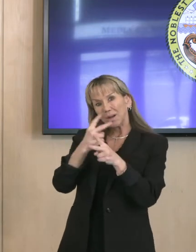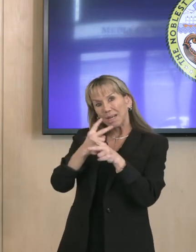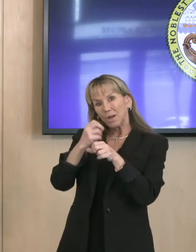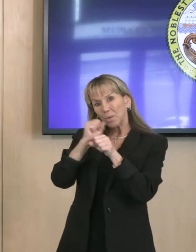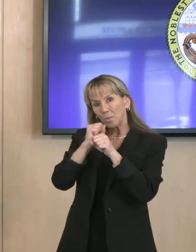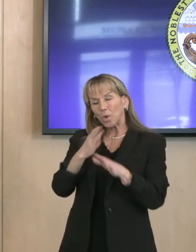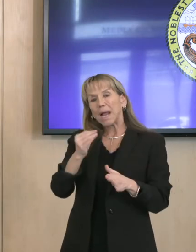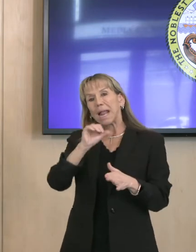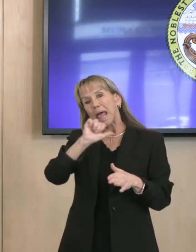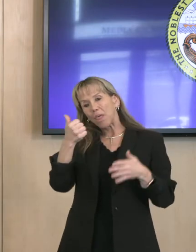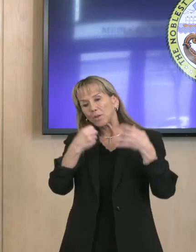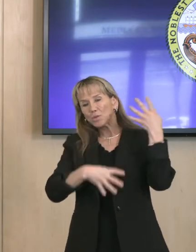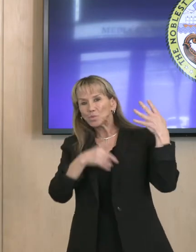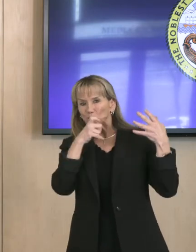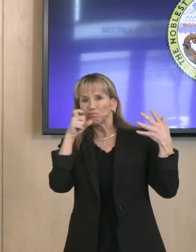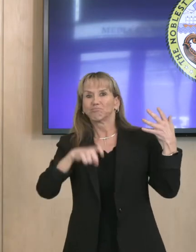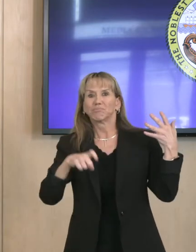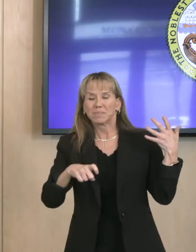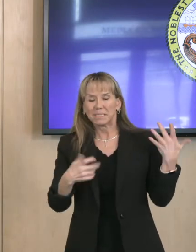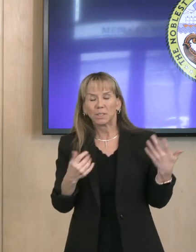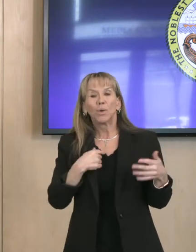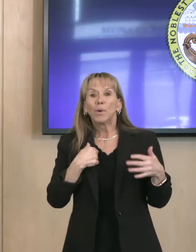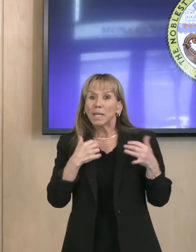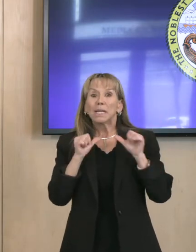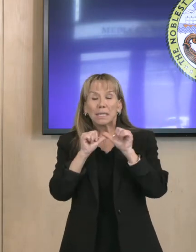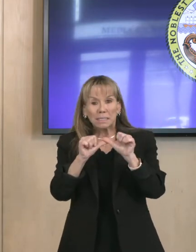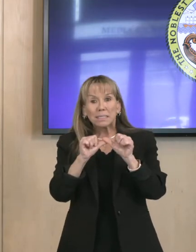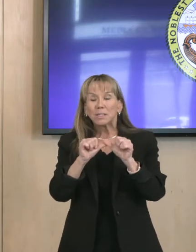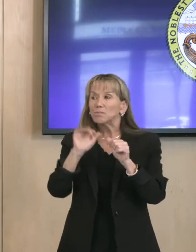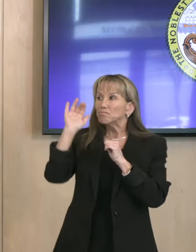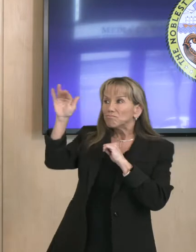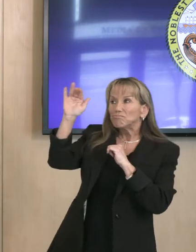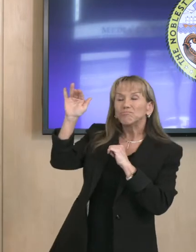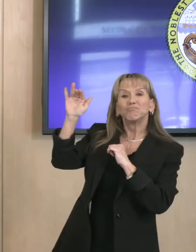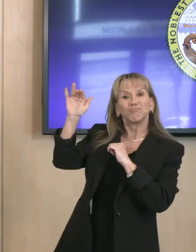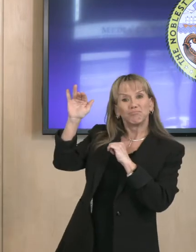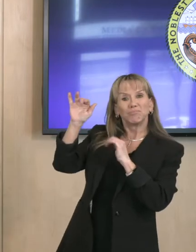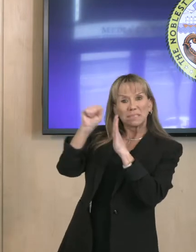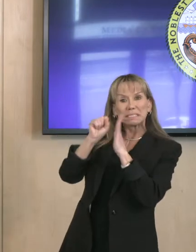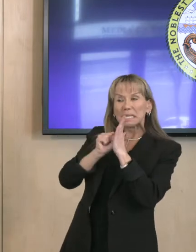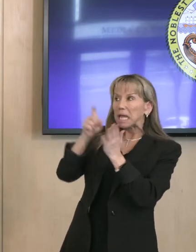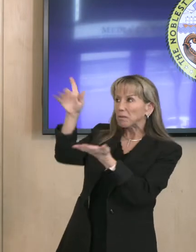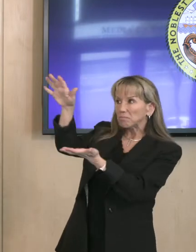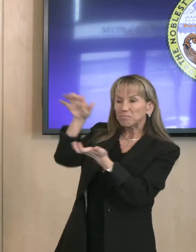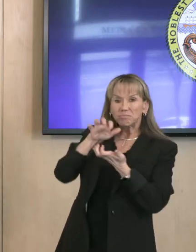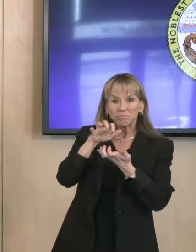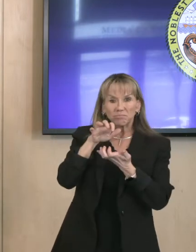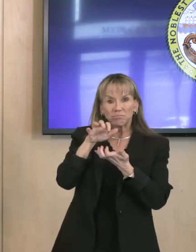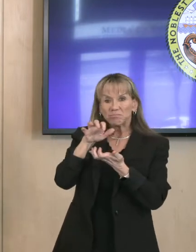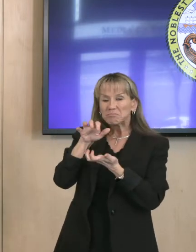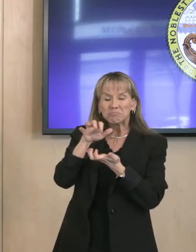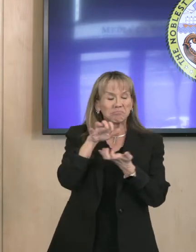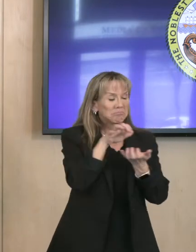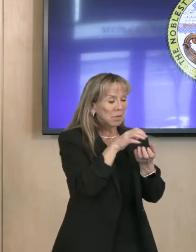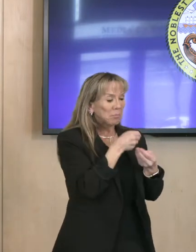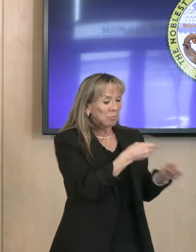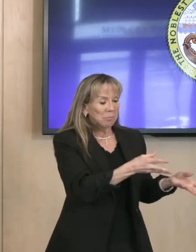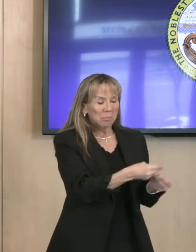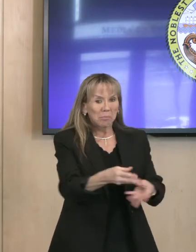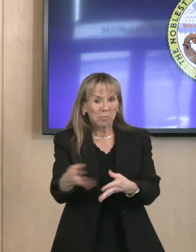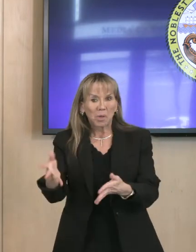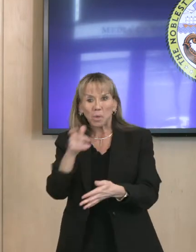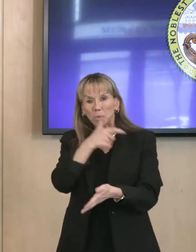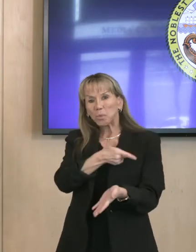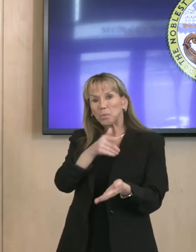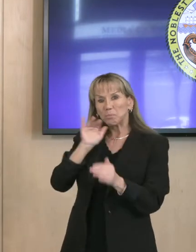it. So we continue to make requests to the state, we get them in, and we turn it around and we fulfill requests